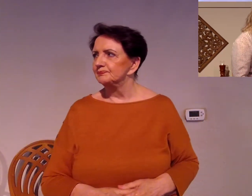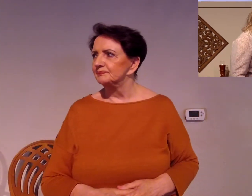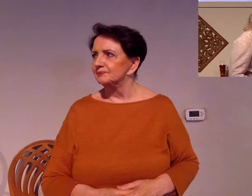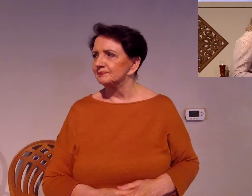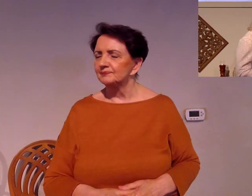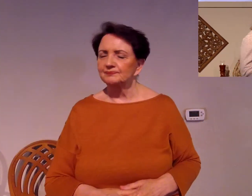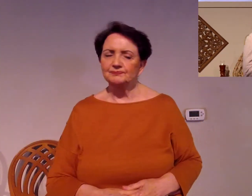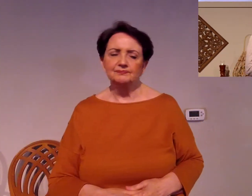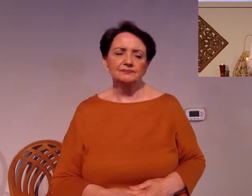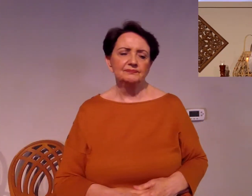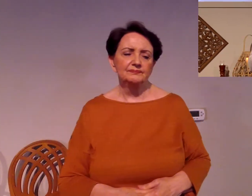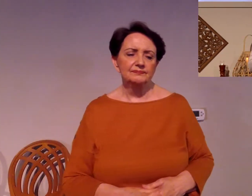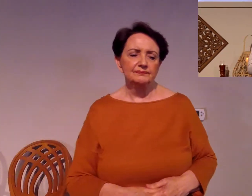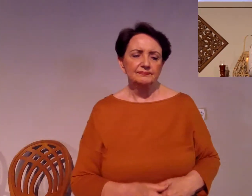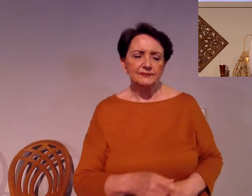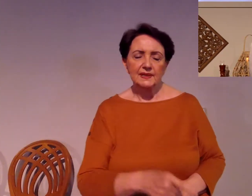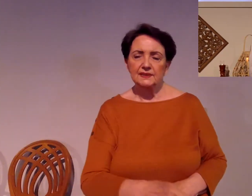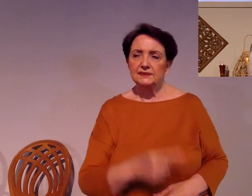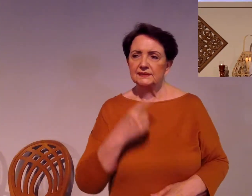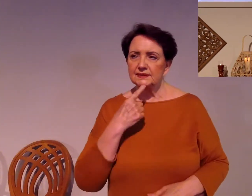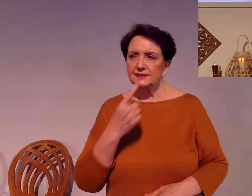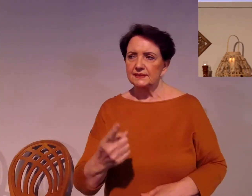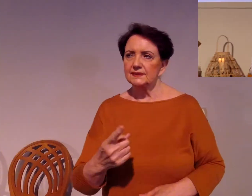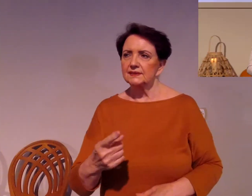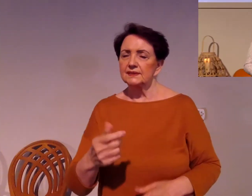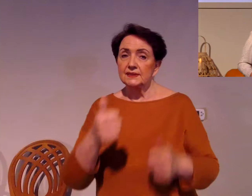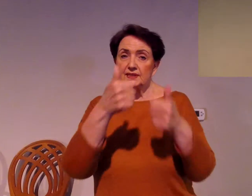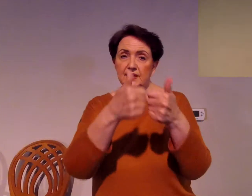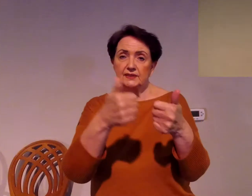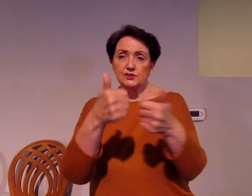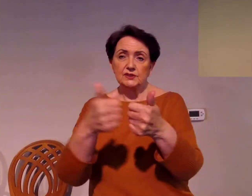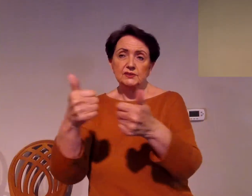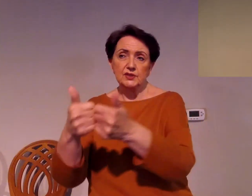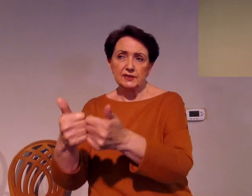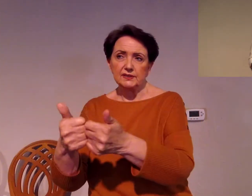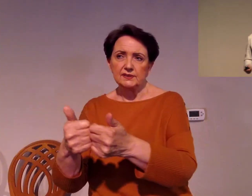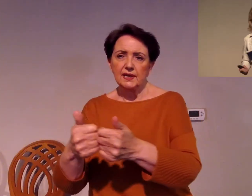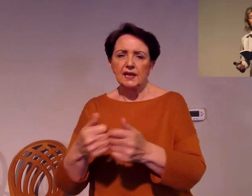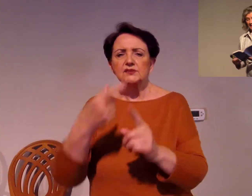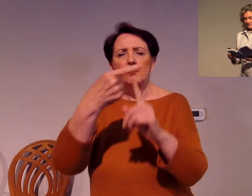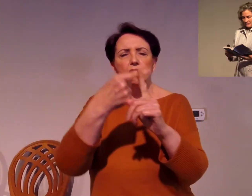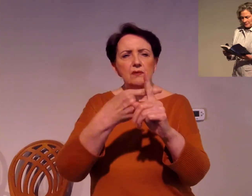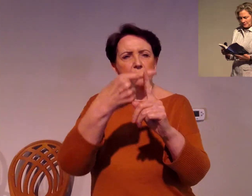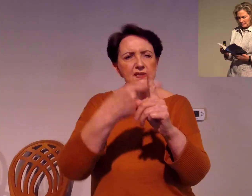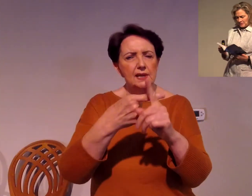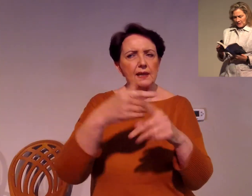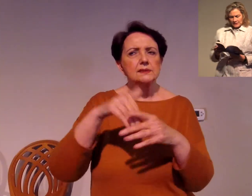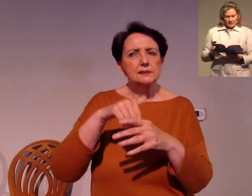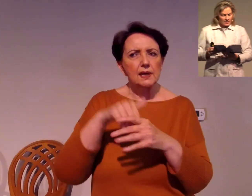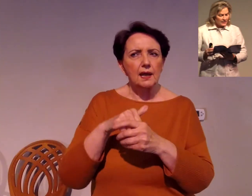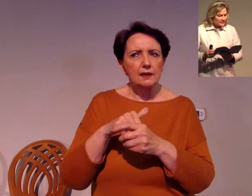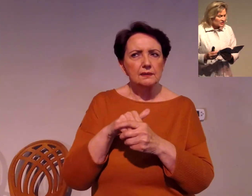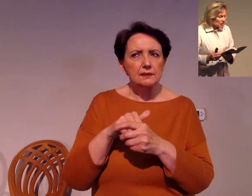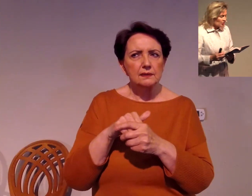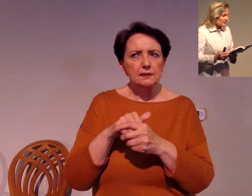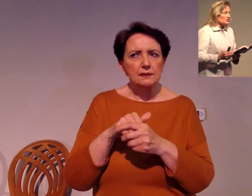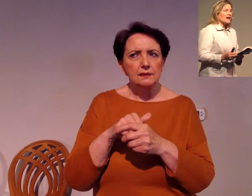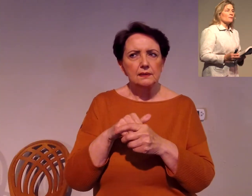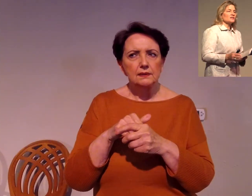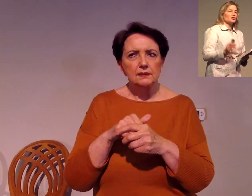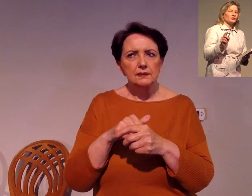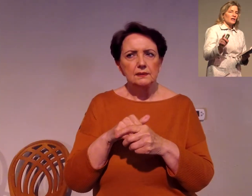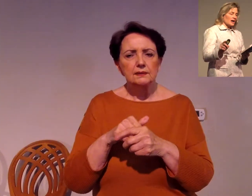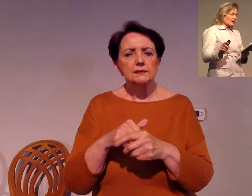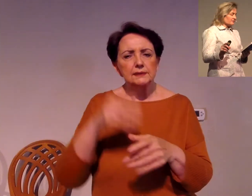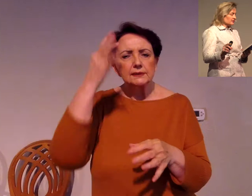He says, each of us has an inner thermostat setting that determines